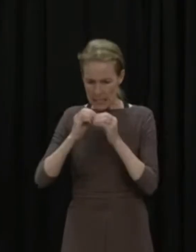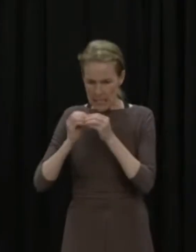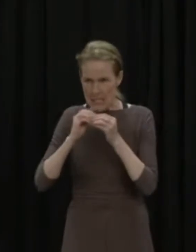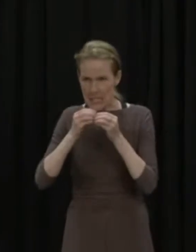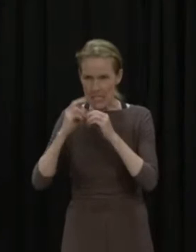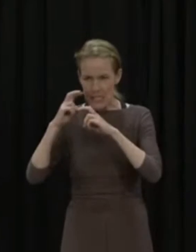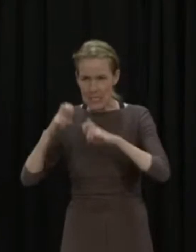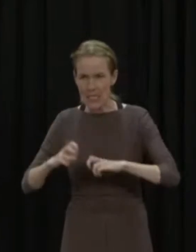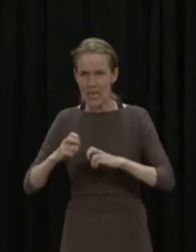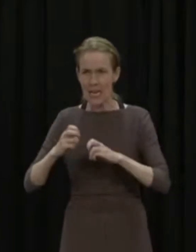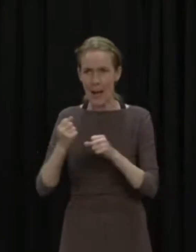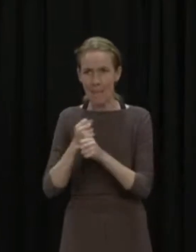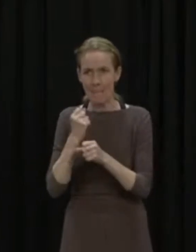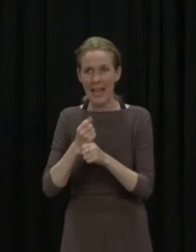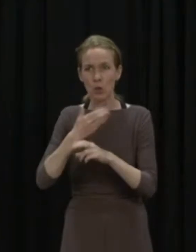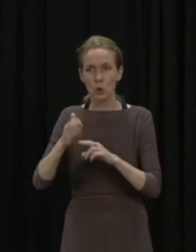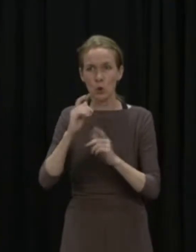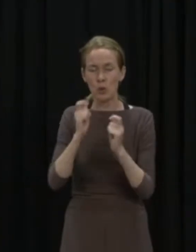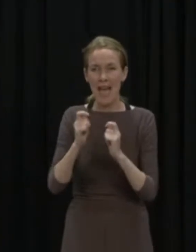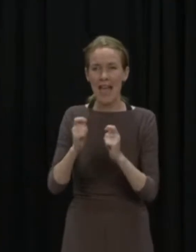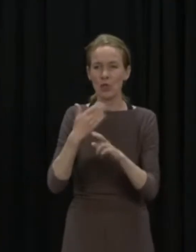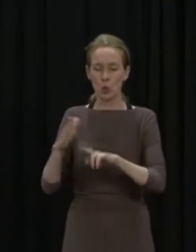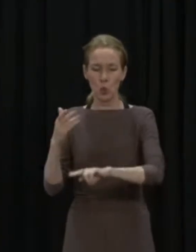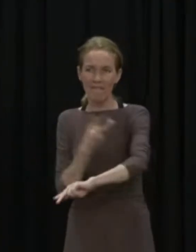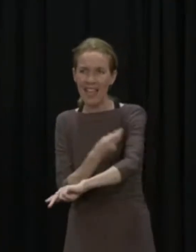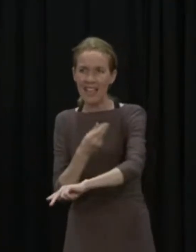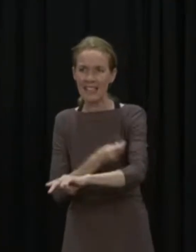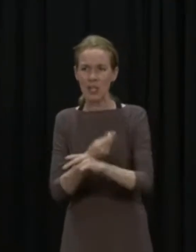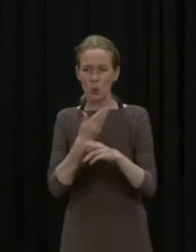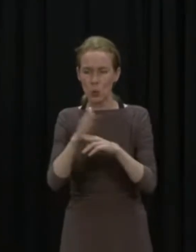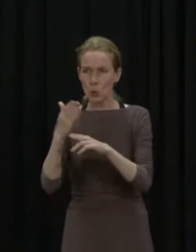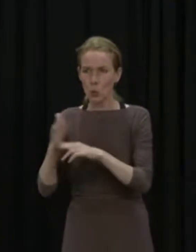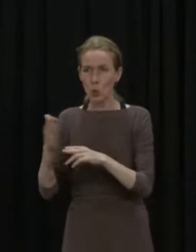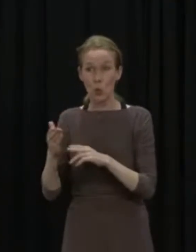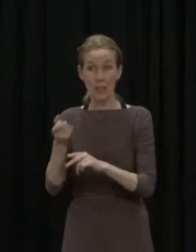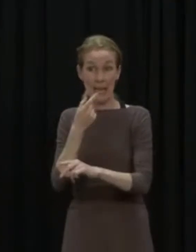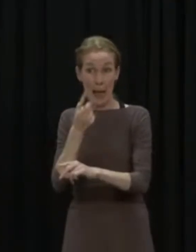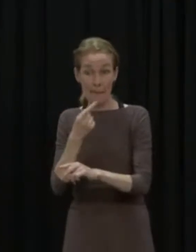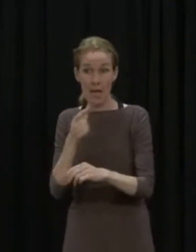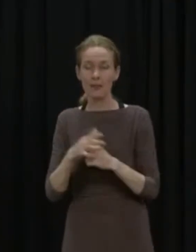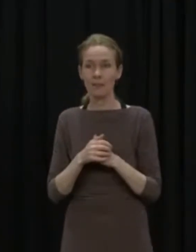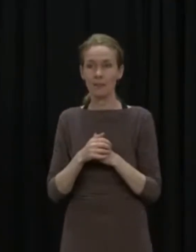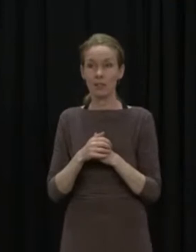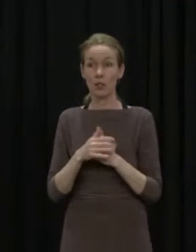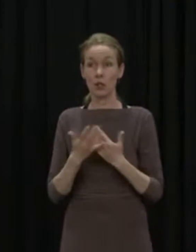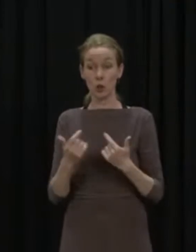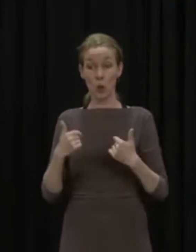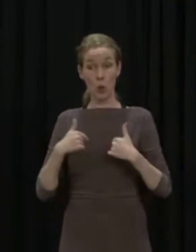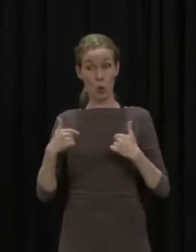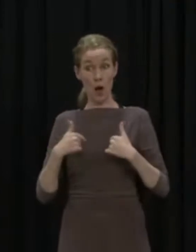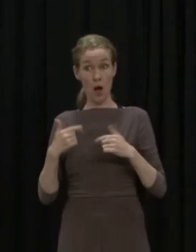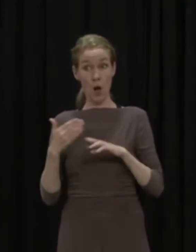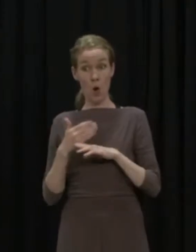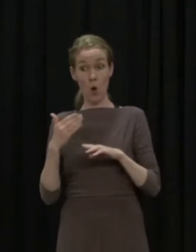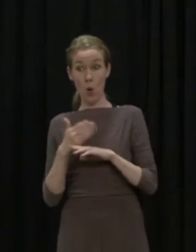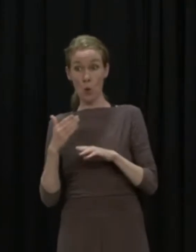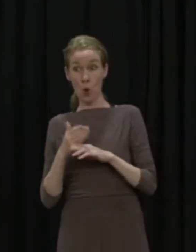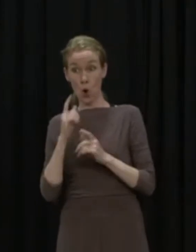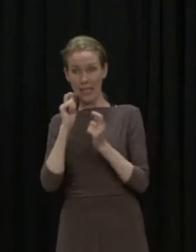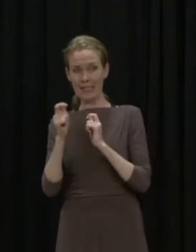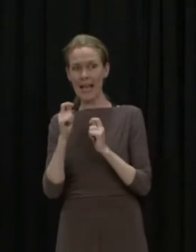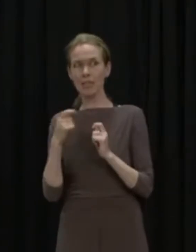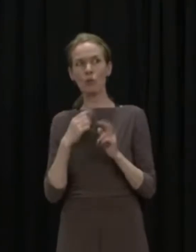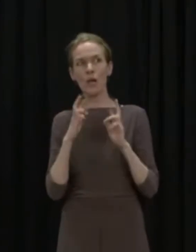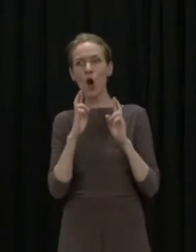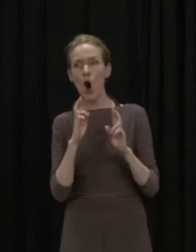can expect many new exciting innovations in the testing space. And those of us who work within it are very hopeful that we're going to have quite a lot of advancement